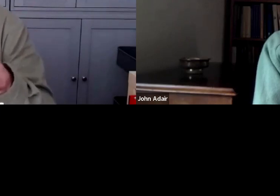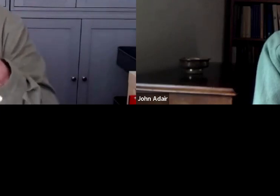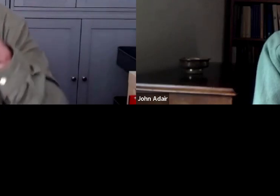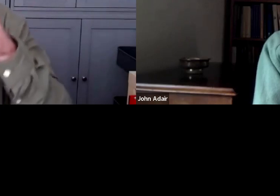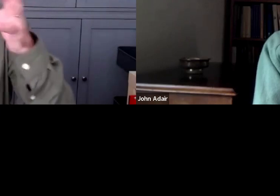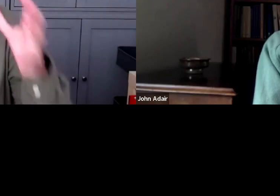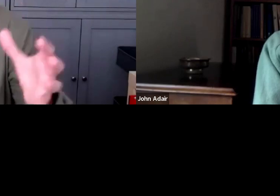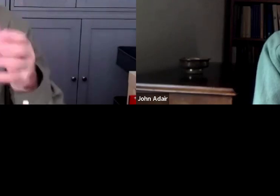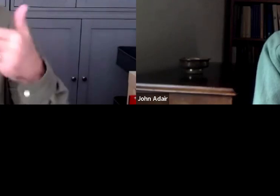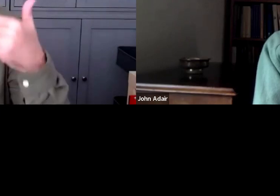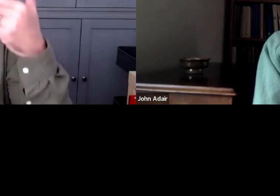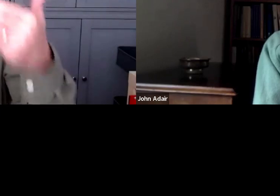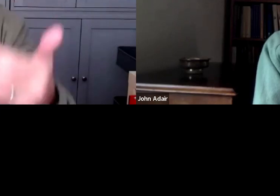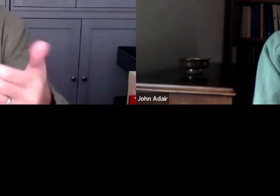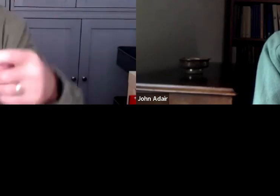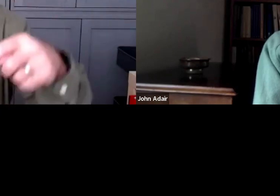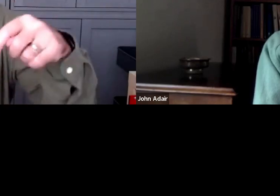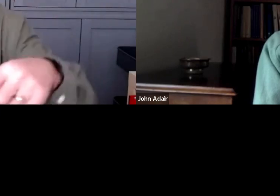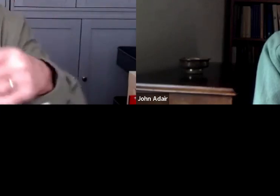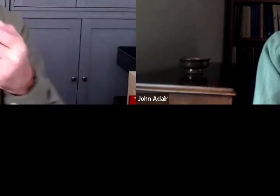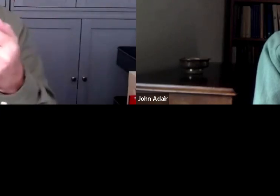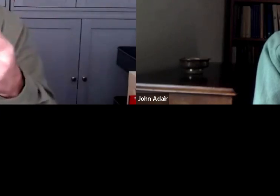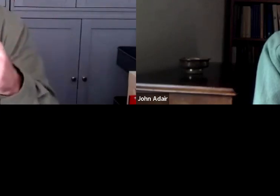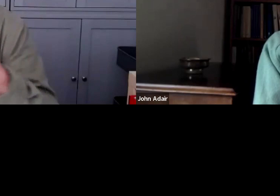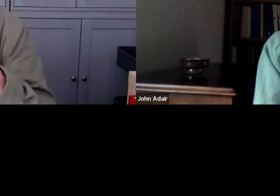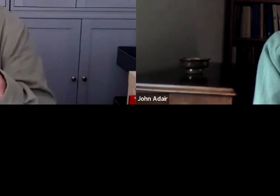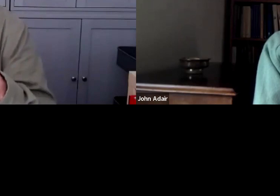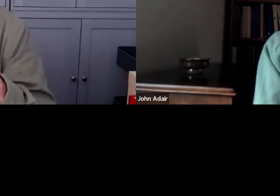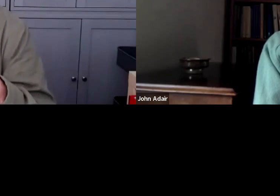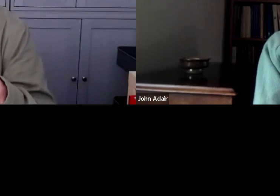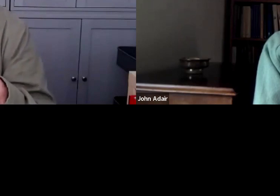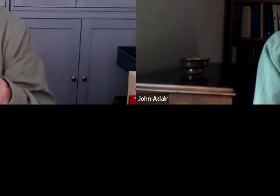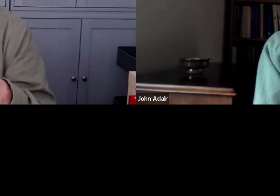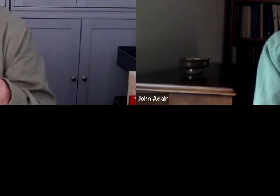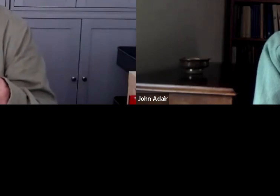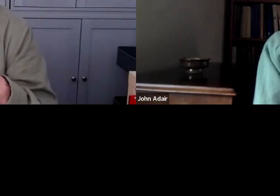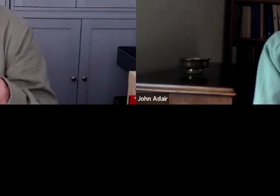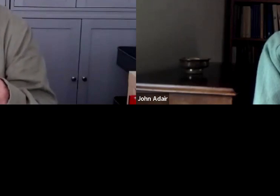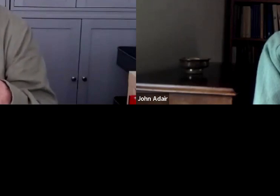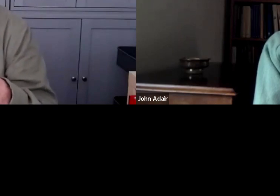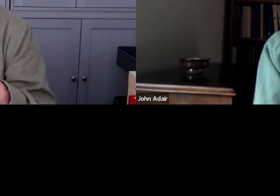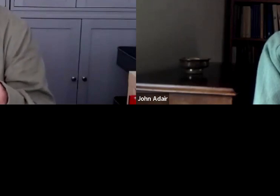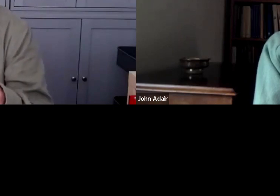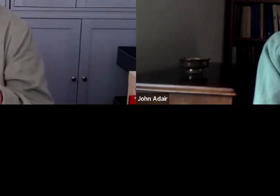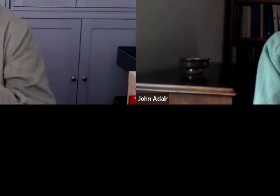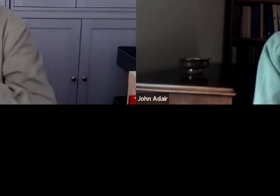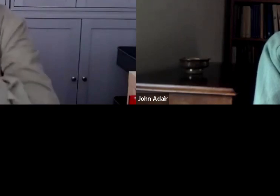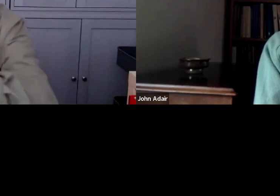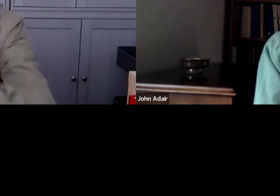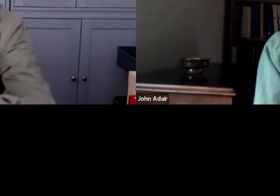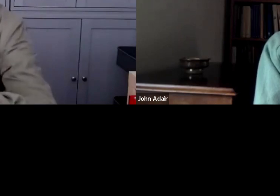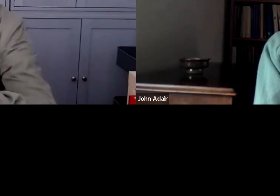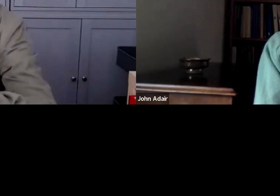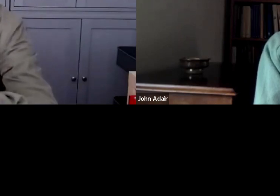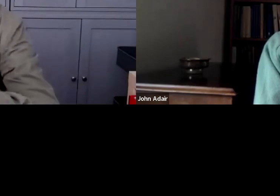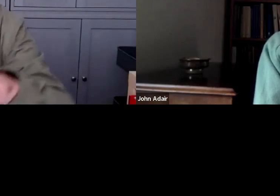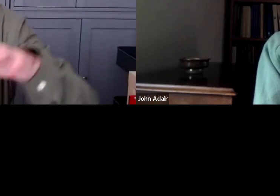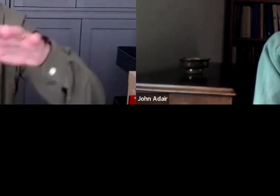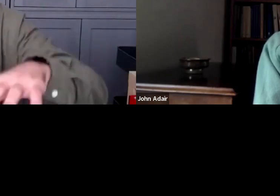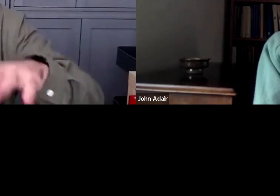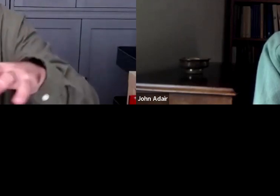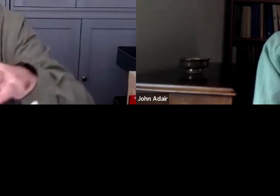those people are part of a forward-thinking movement in the